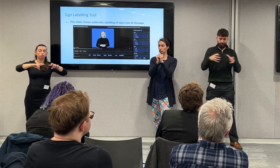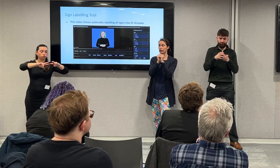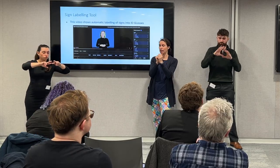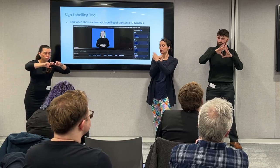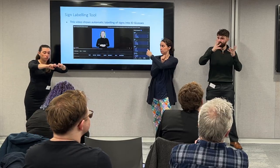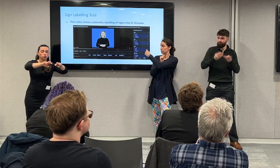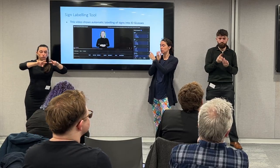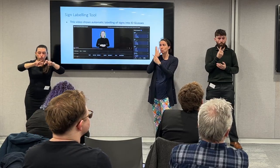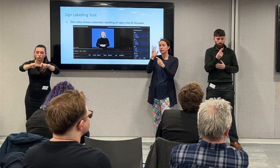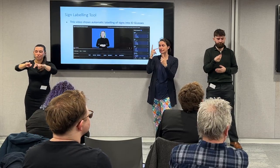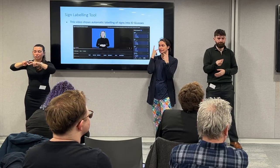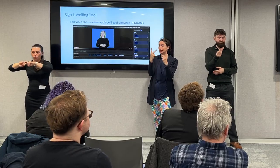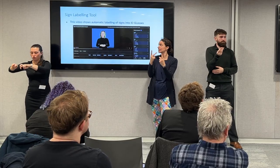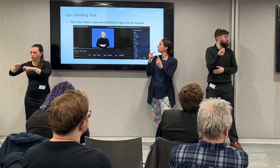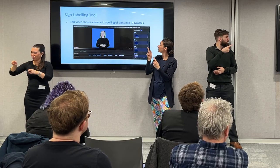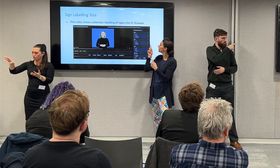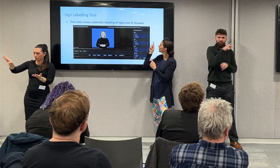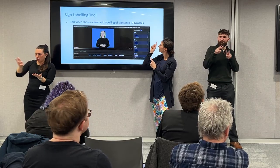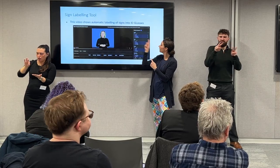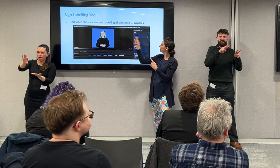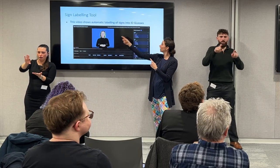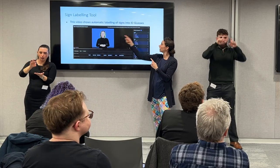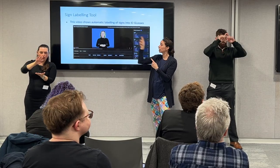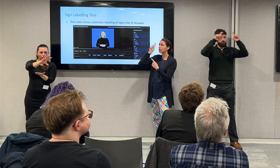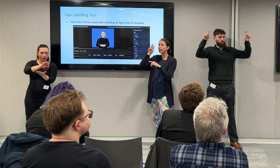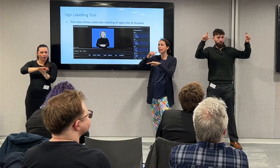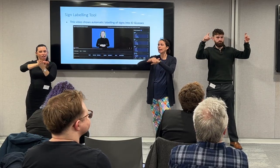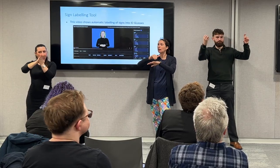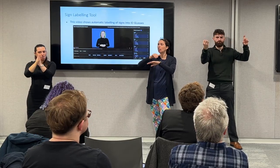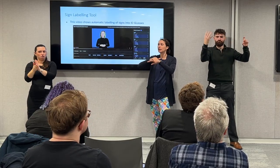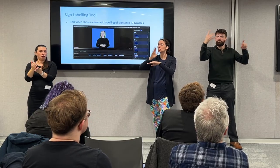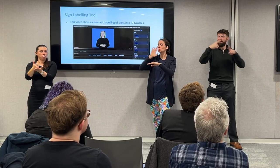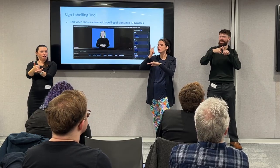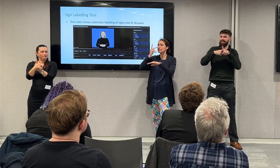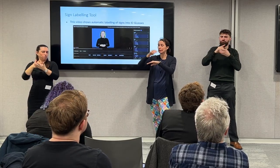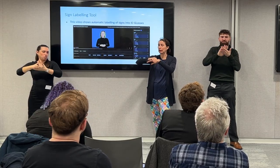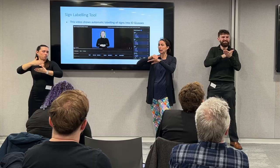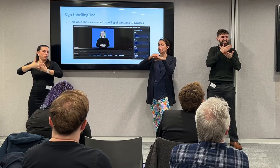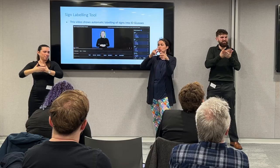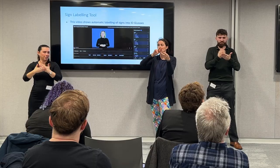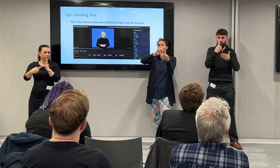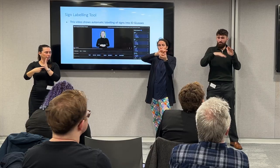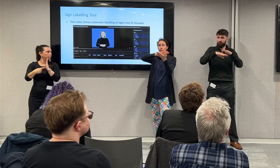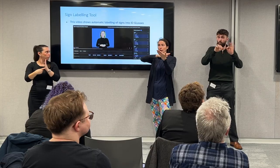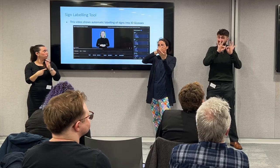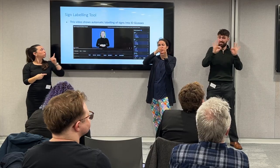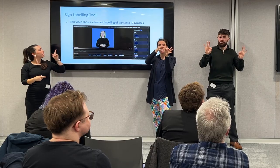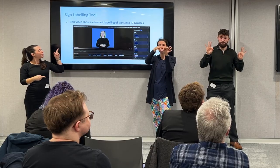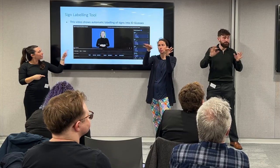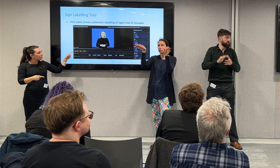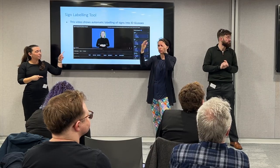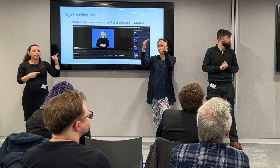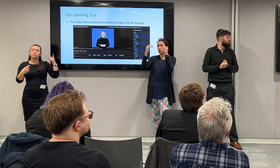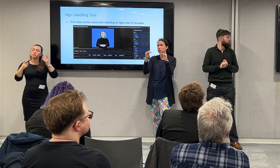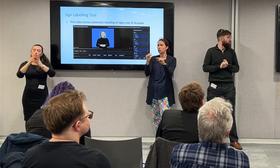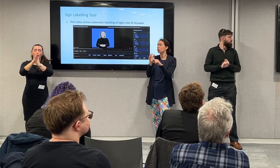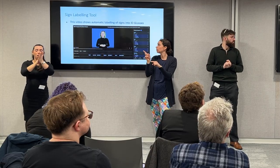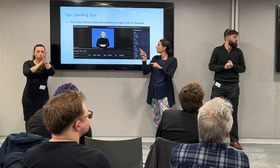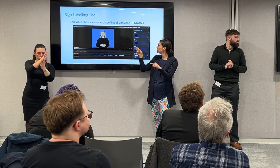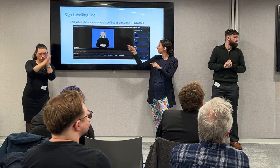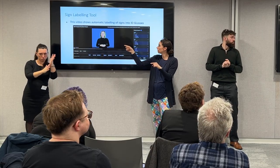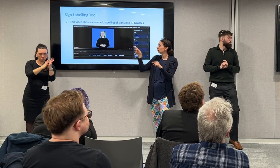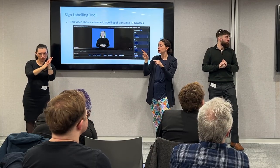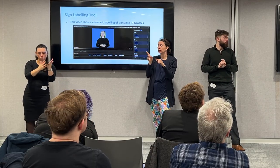you're going to see along the top is an English translation for a sentence. And then we've used